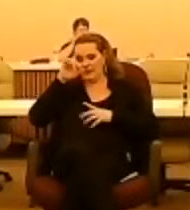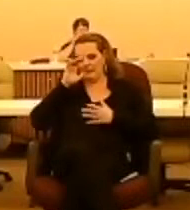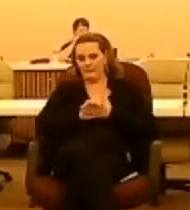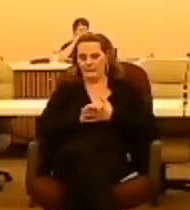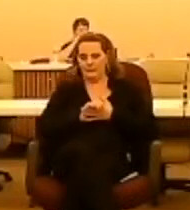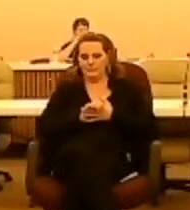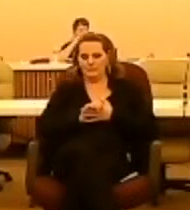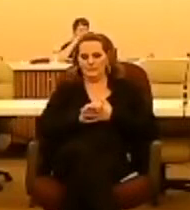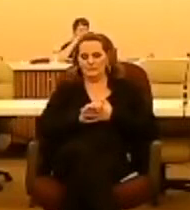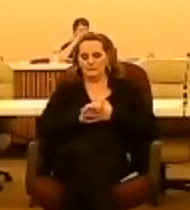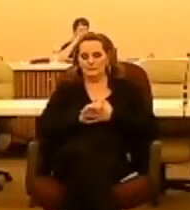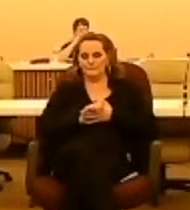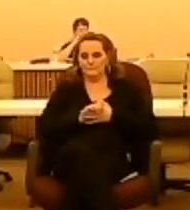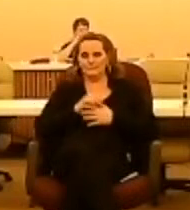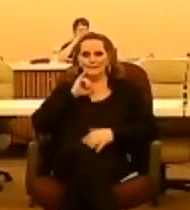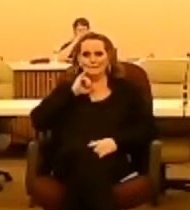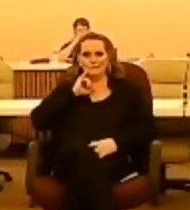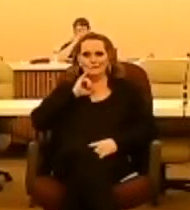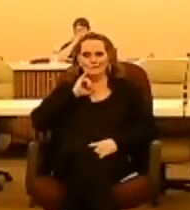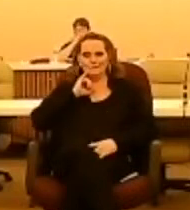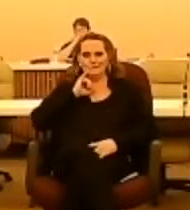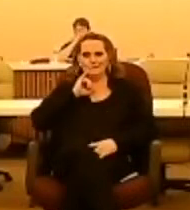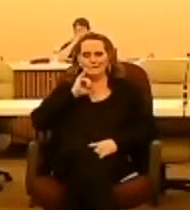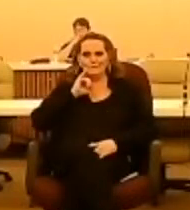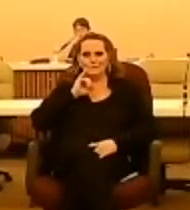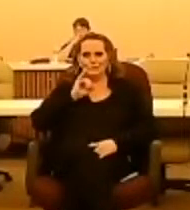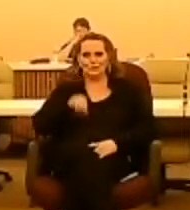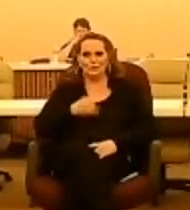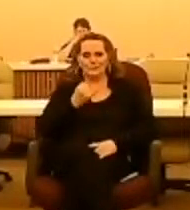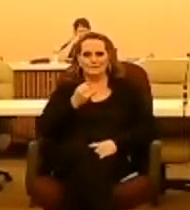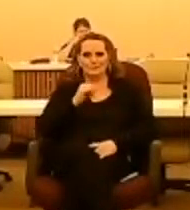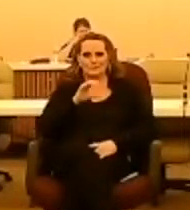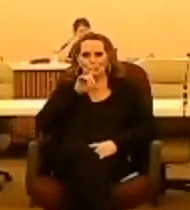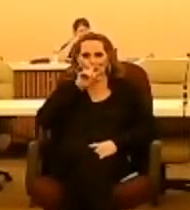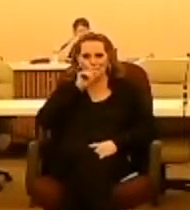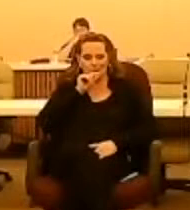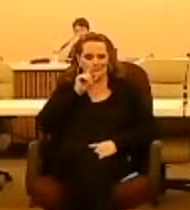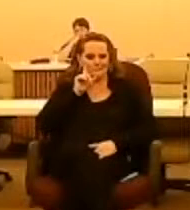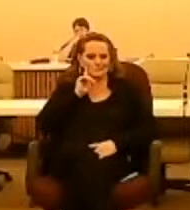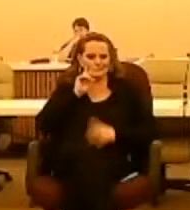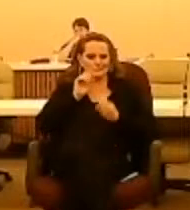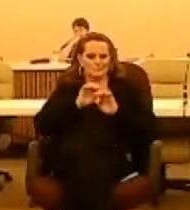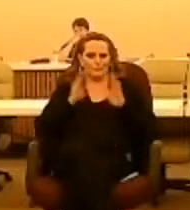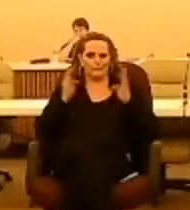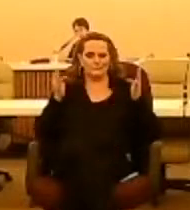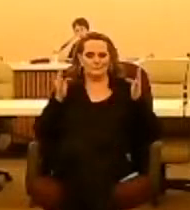Chicken opened up. Did they? So they have a,